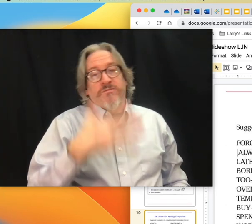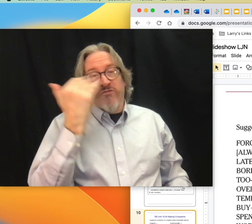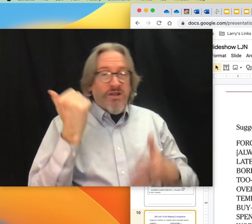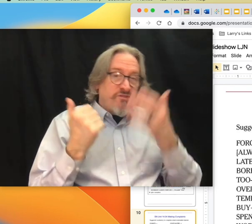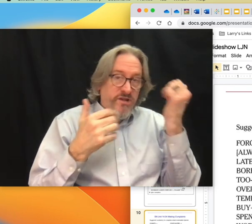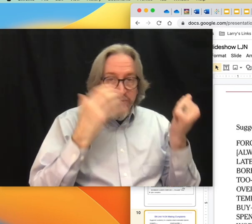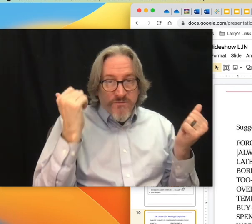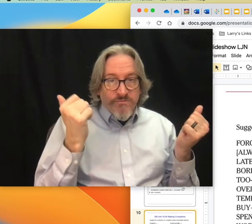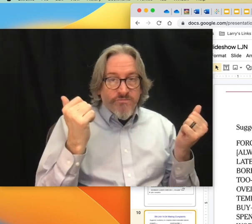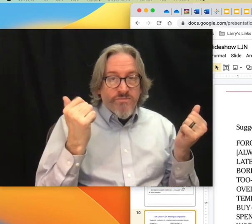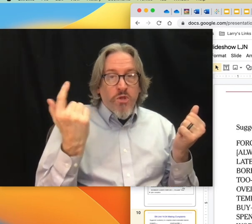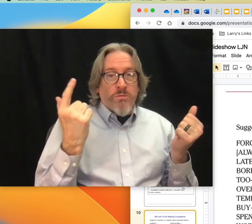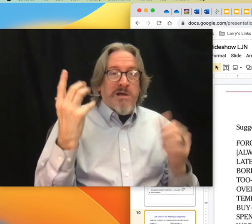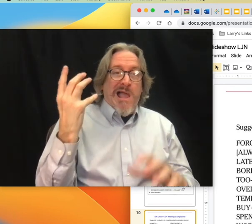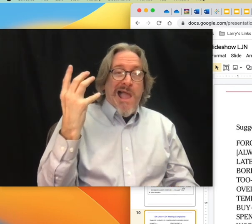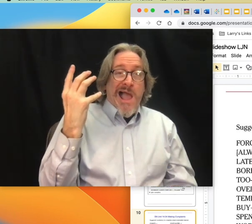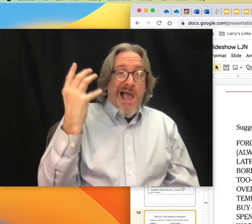So